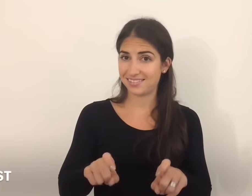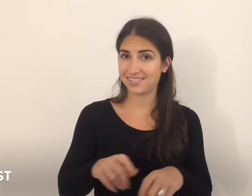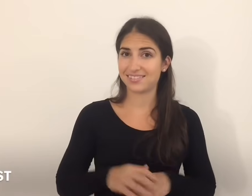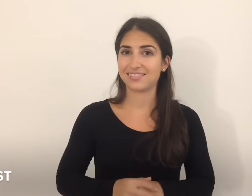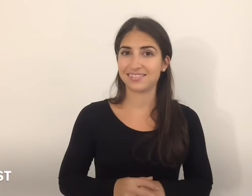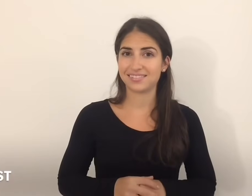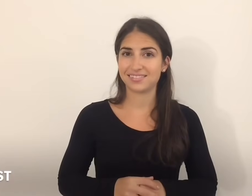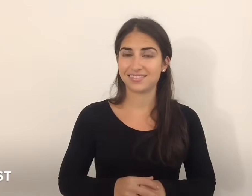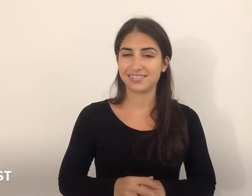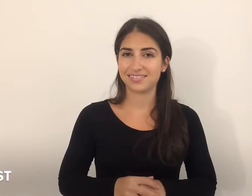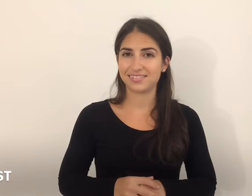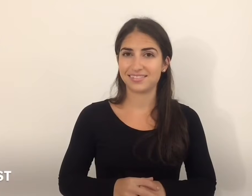Test.